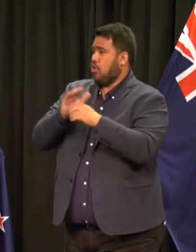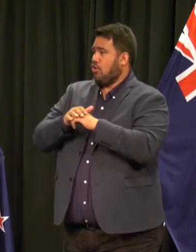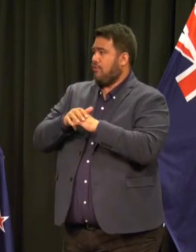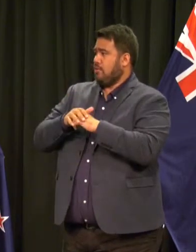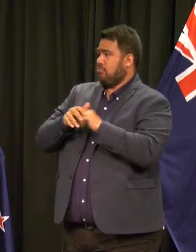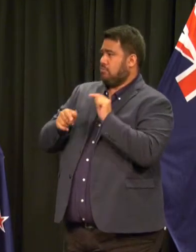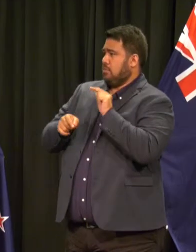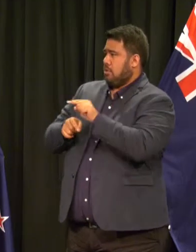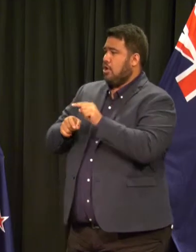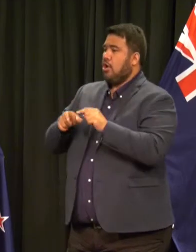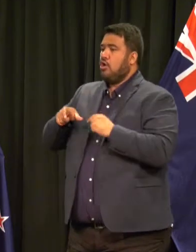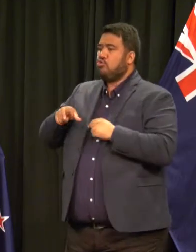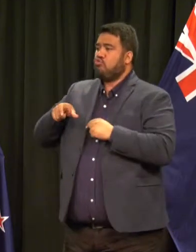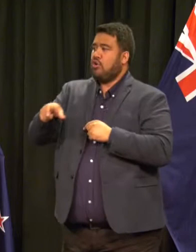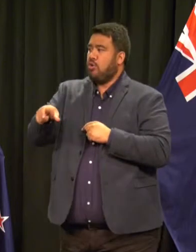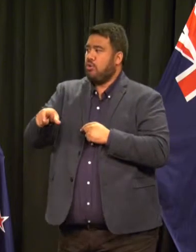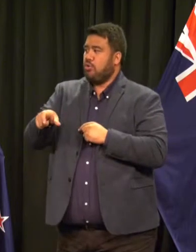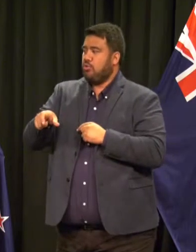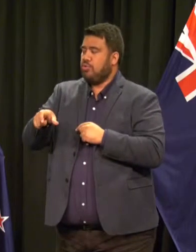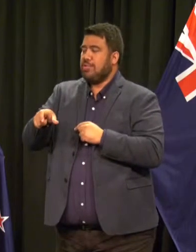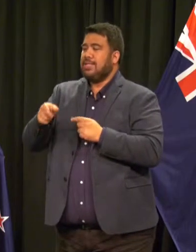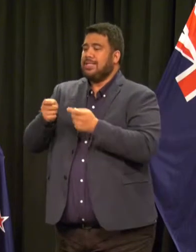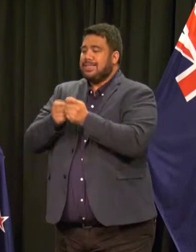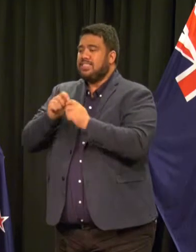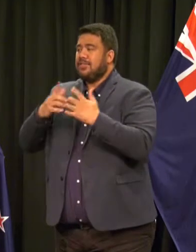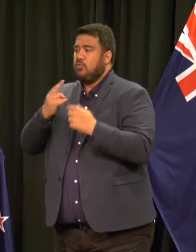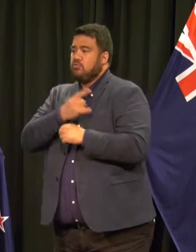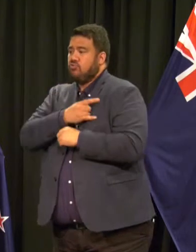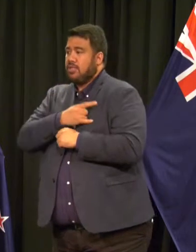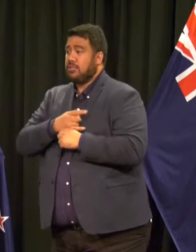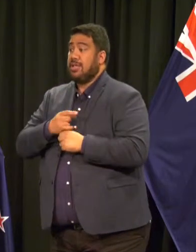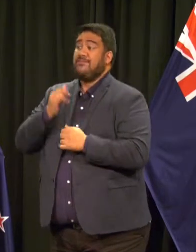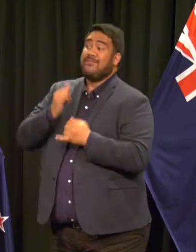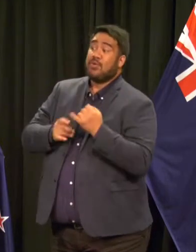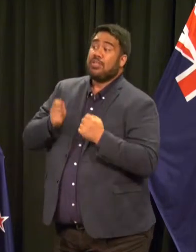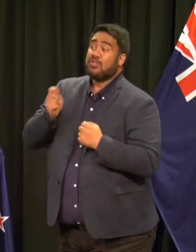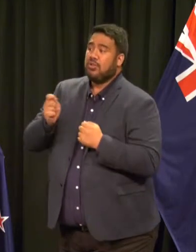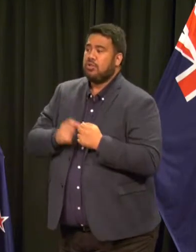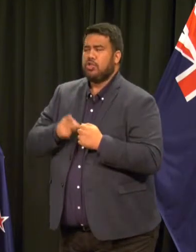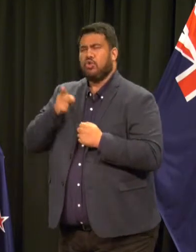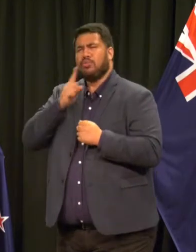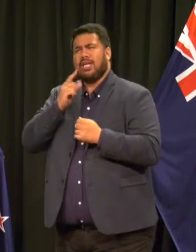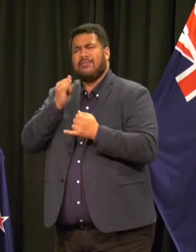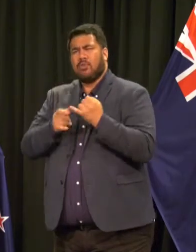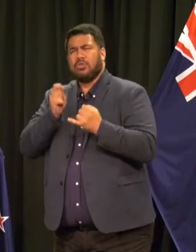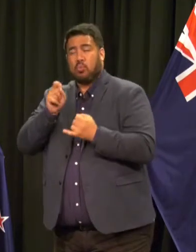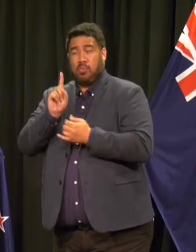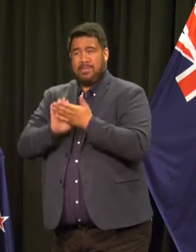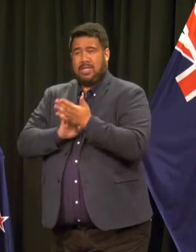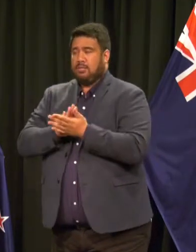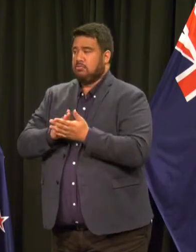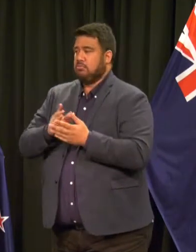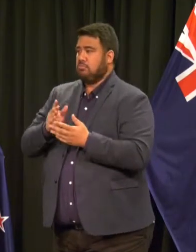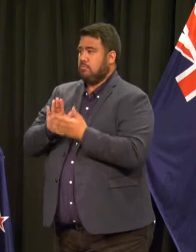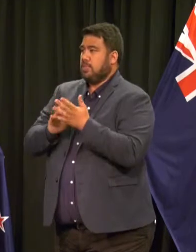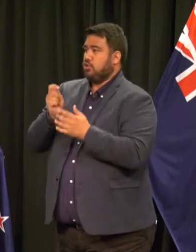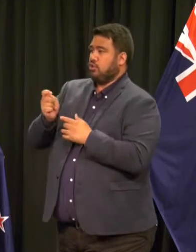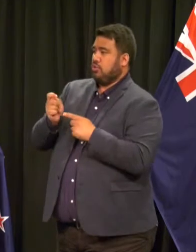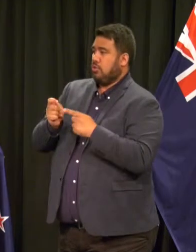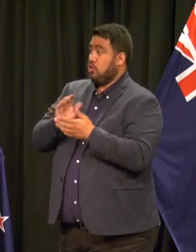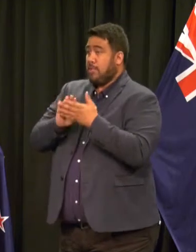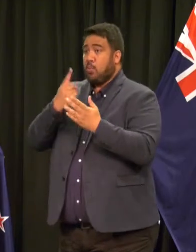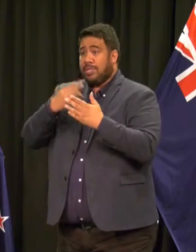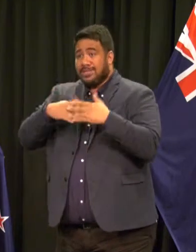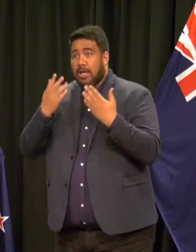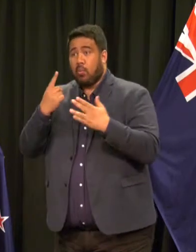of roadside saliva testing for drugs? Very, very soon. When you say very, very soon, what does that mean? Soon. In a day,